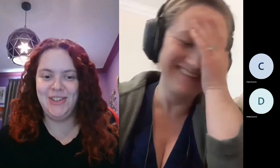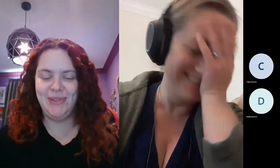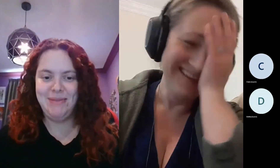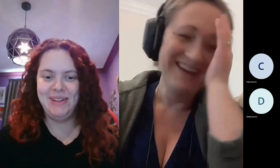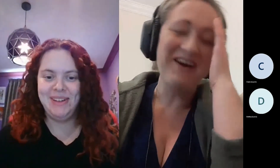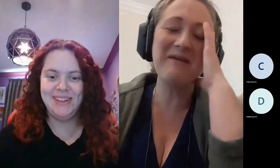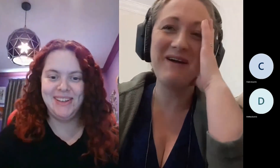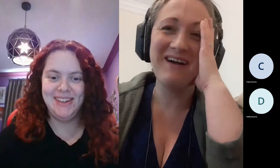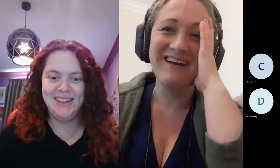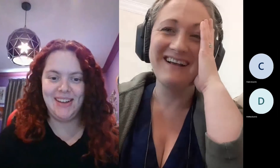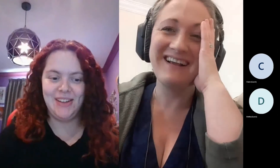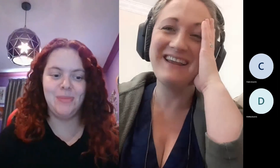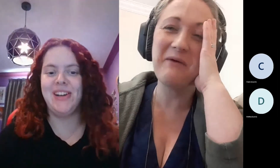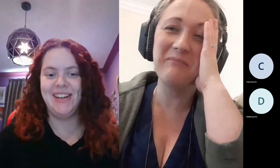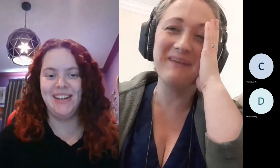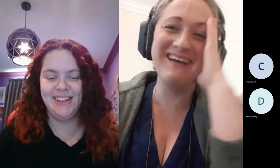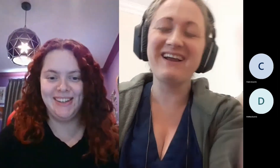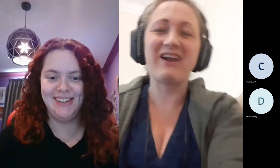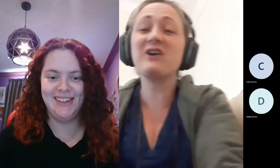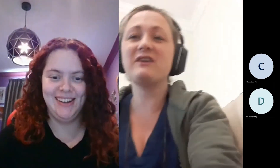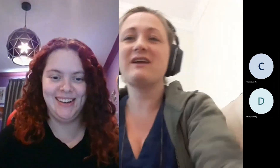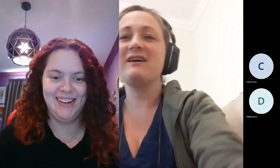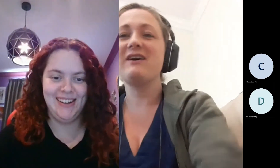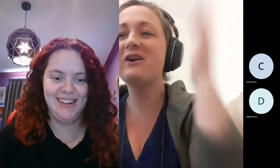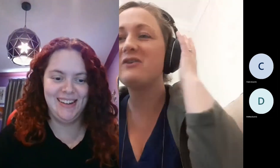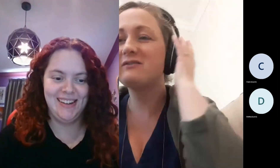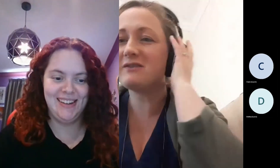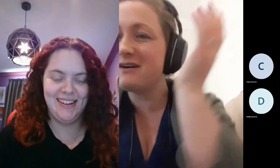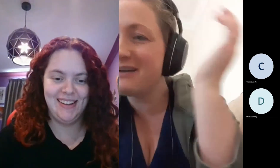Did you lose your room? You're muted.